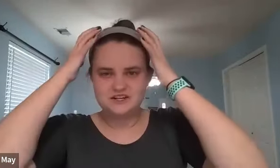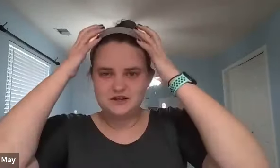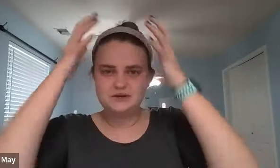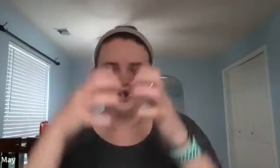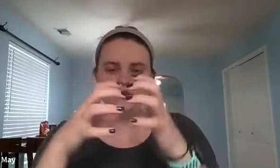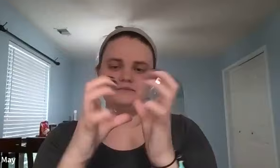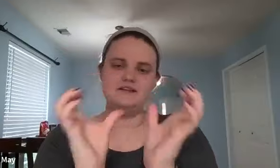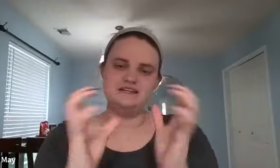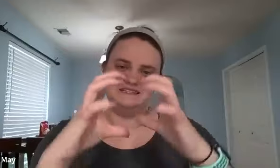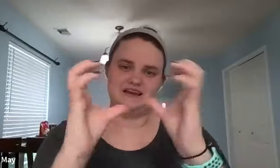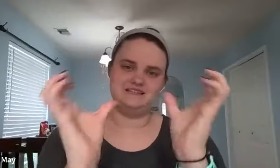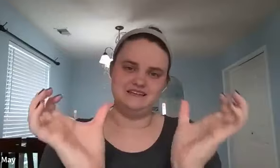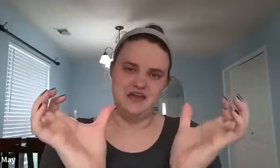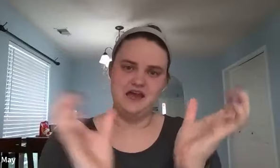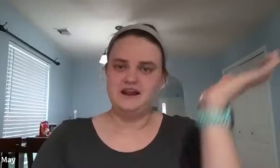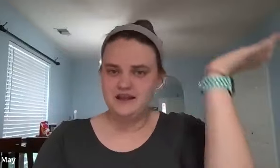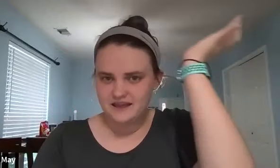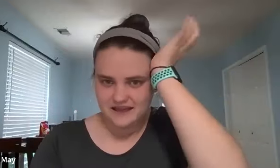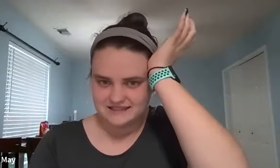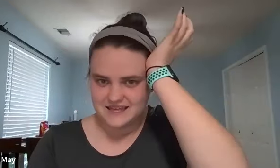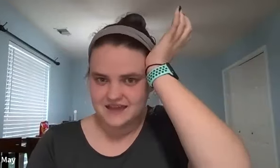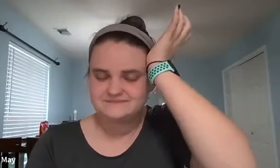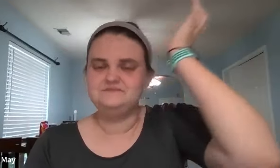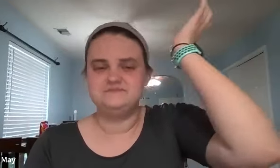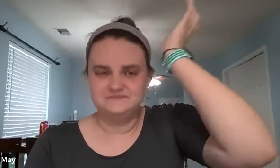you know, like when you open up a lettuce, it kind of is like that. It's that.